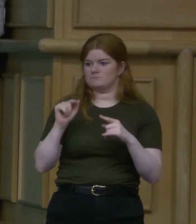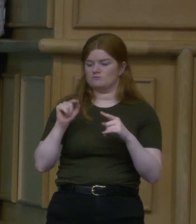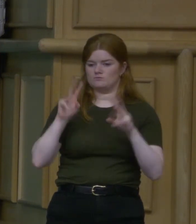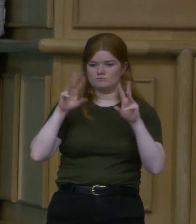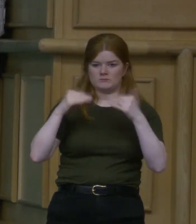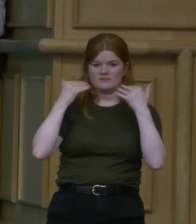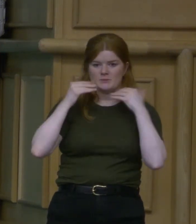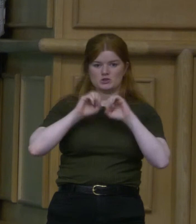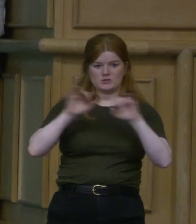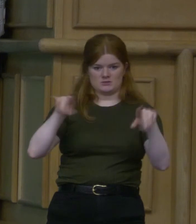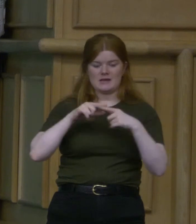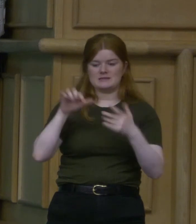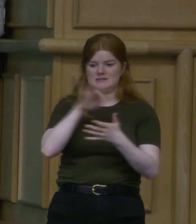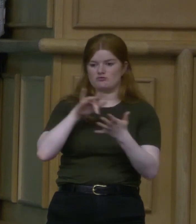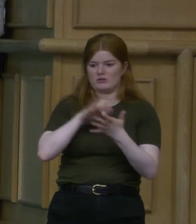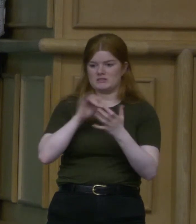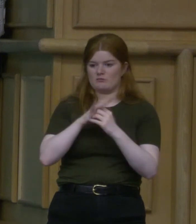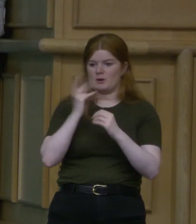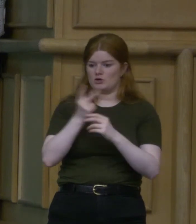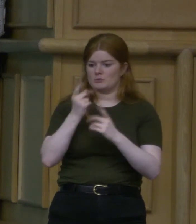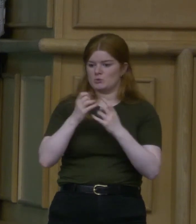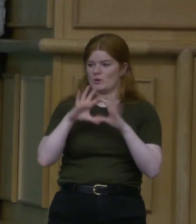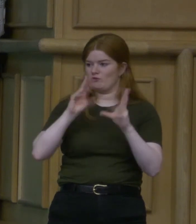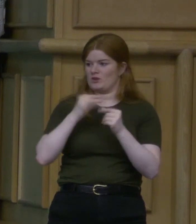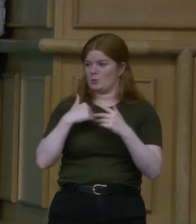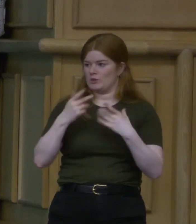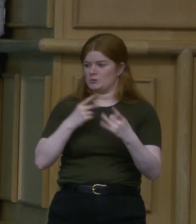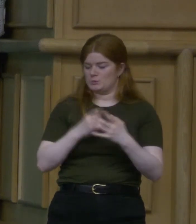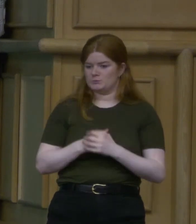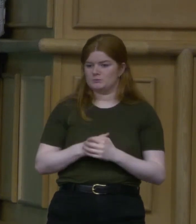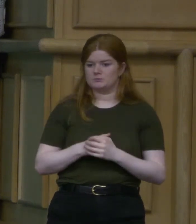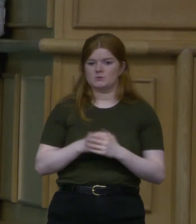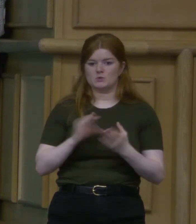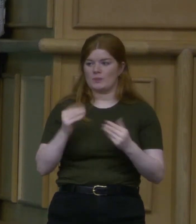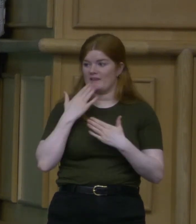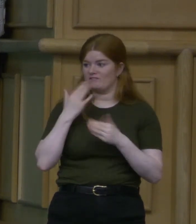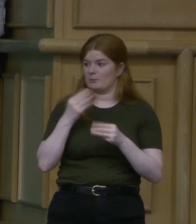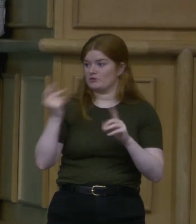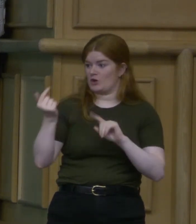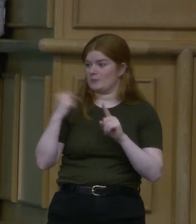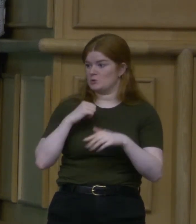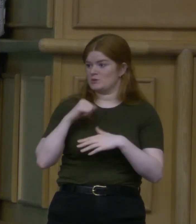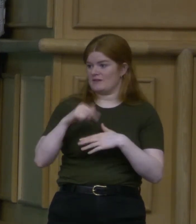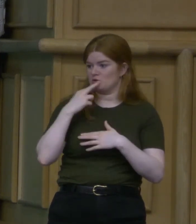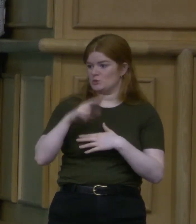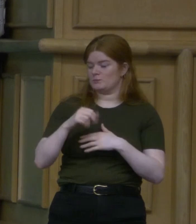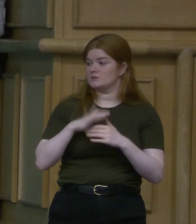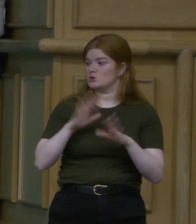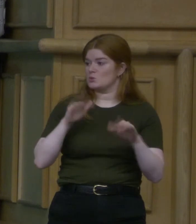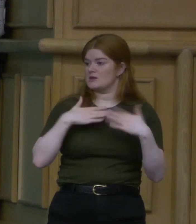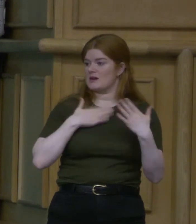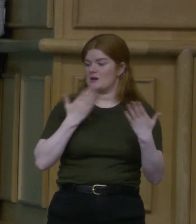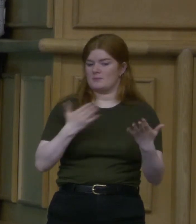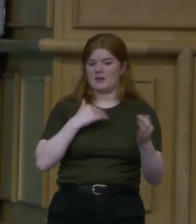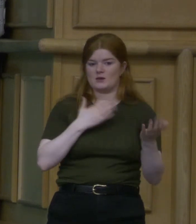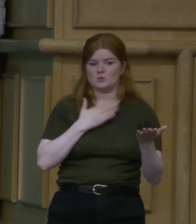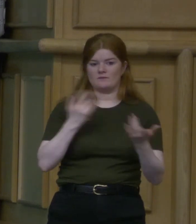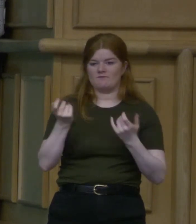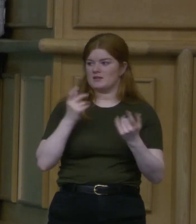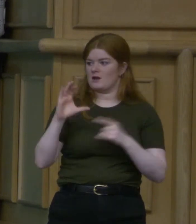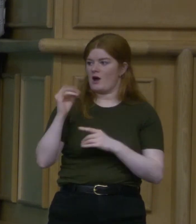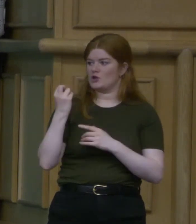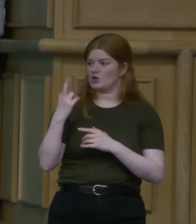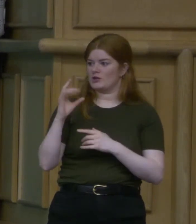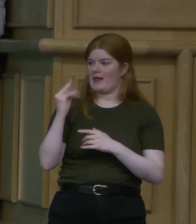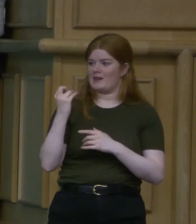disinformation, and of course the centrality of partnerships to everything that we do. So thank you for coming this afternoon. I'd now like to invite